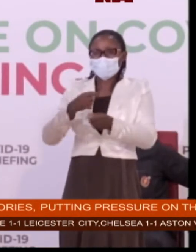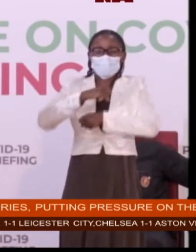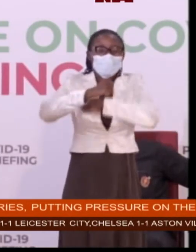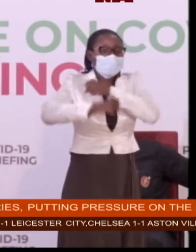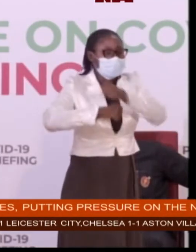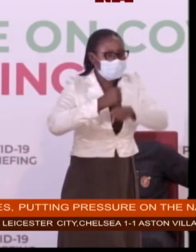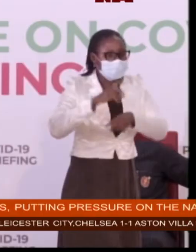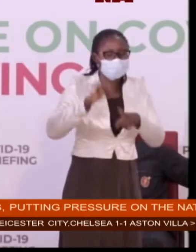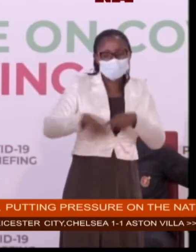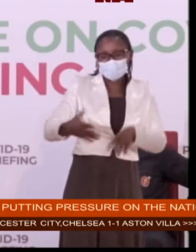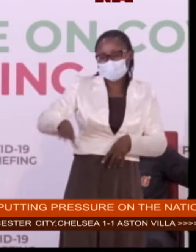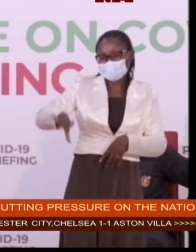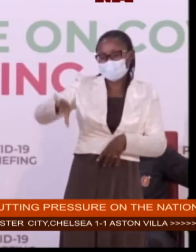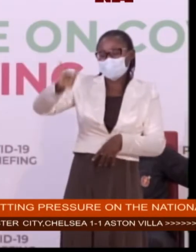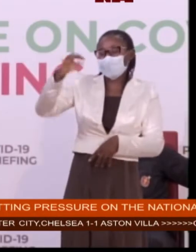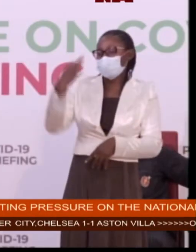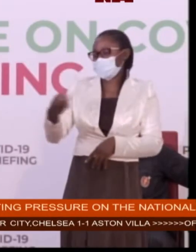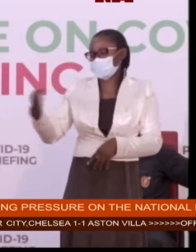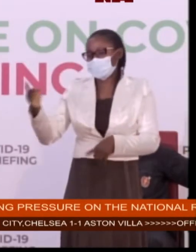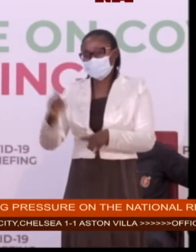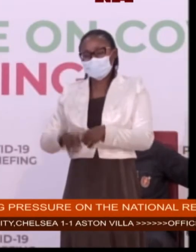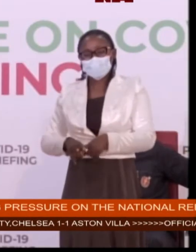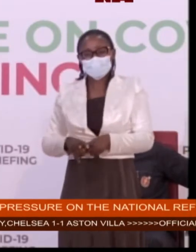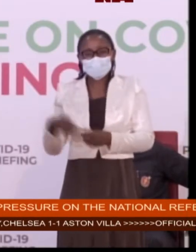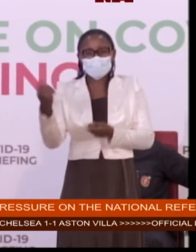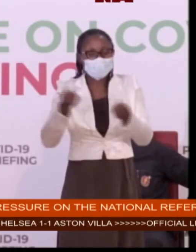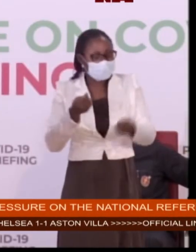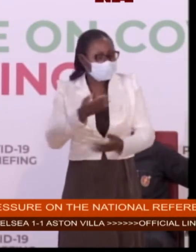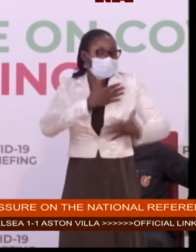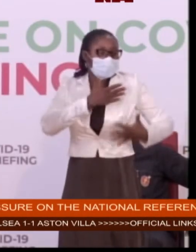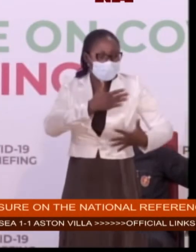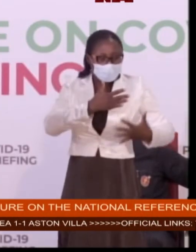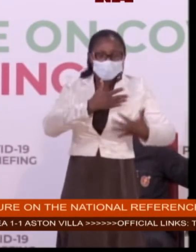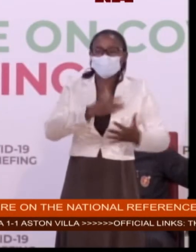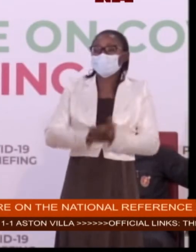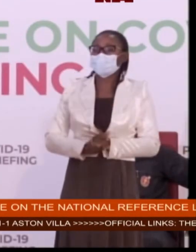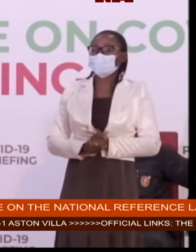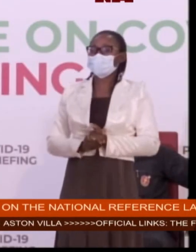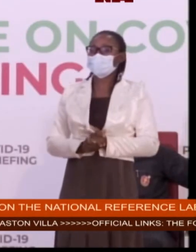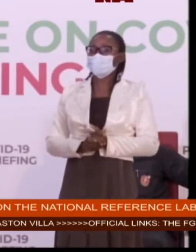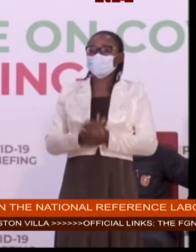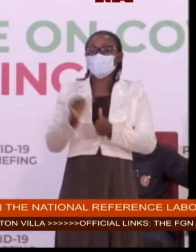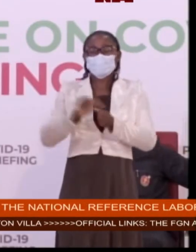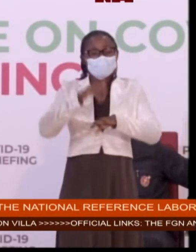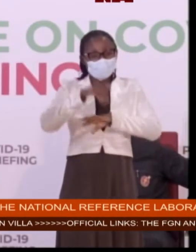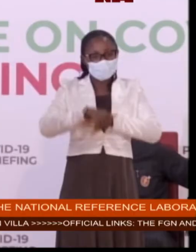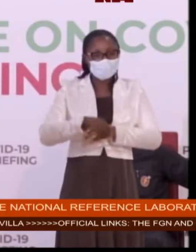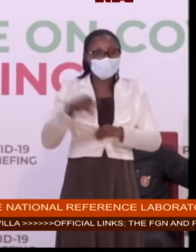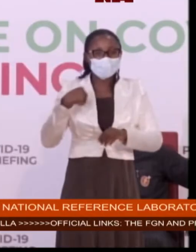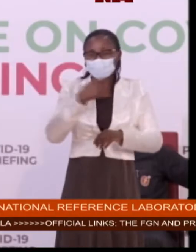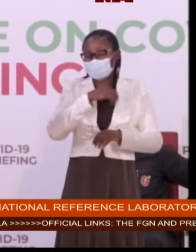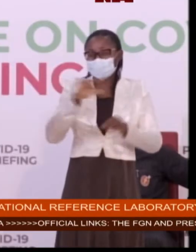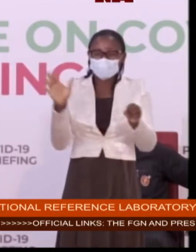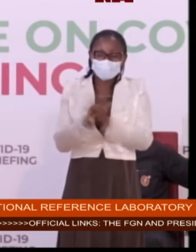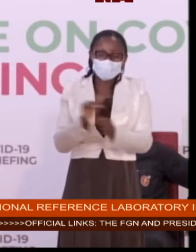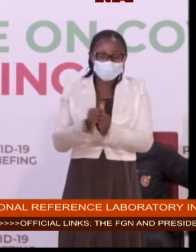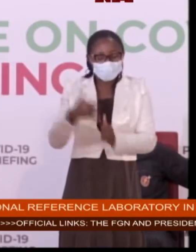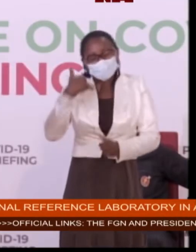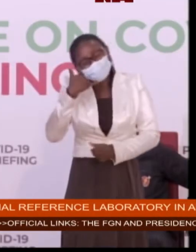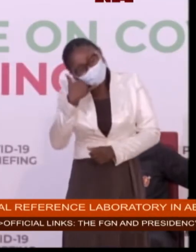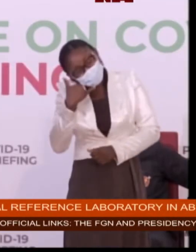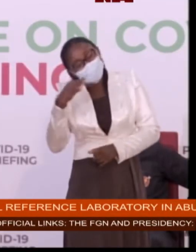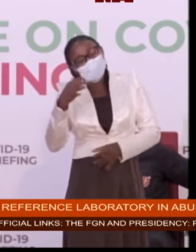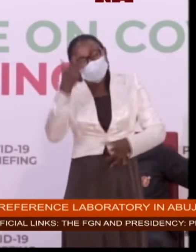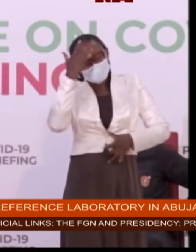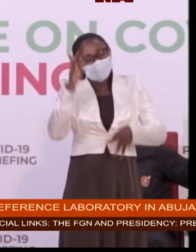struggling to find the facilities to manage, the oxygen to manage. Every night we are faced with phone calls of